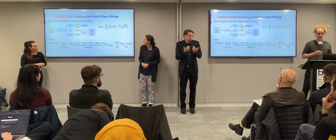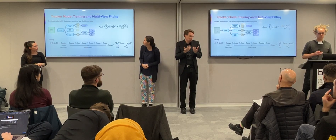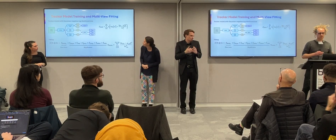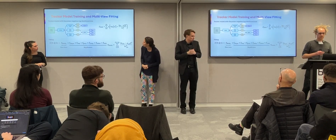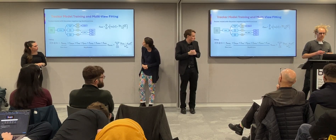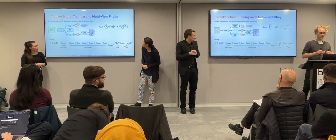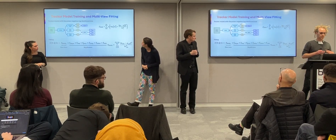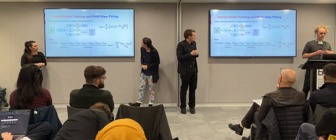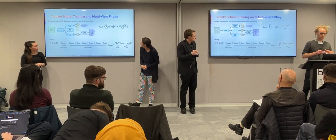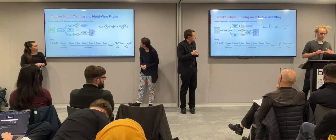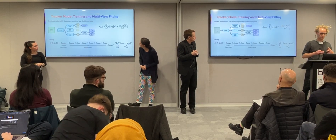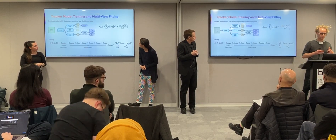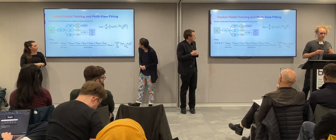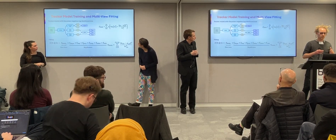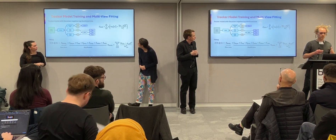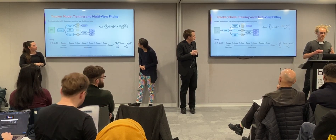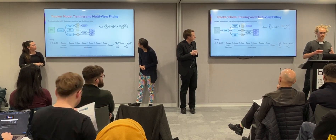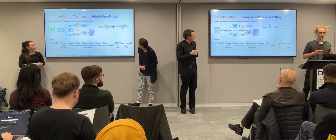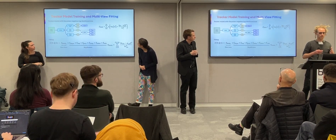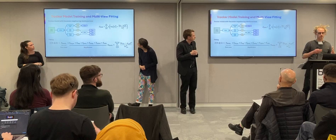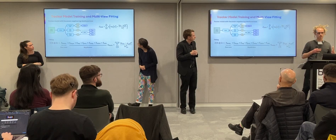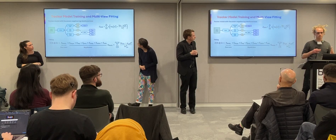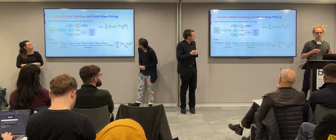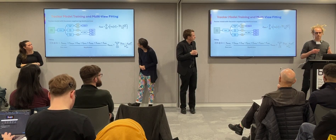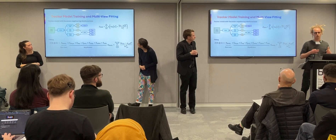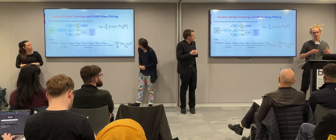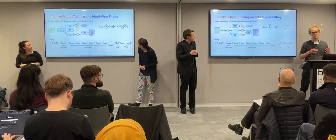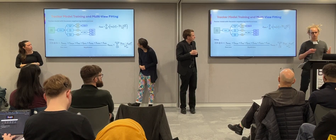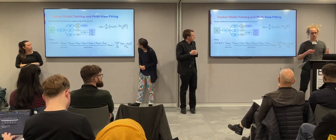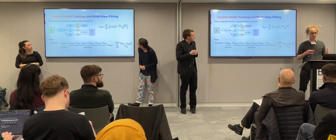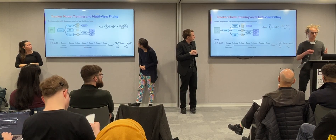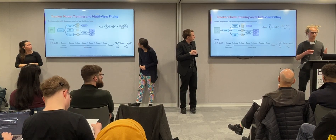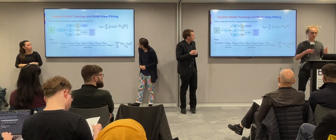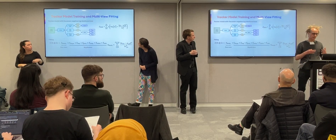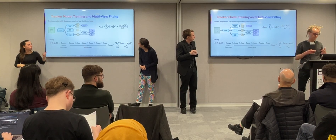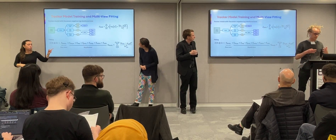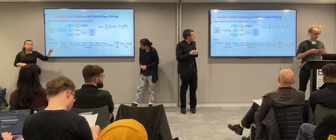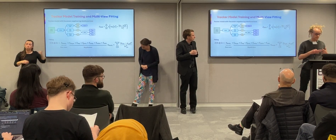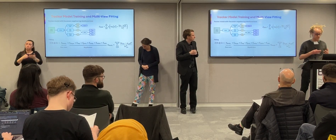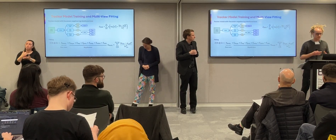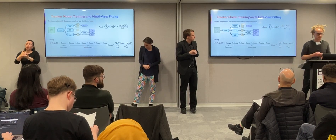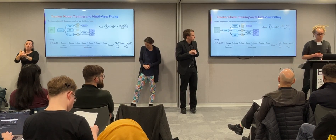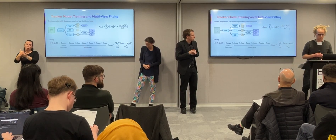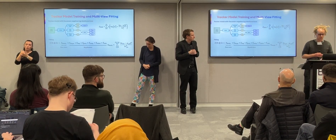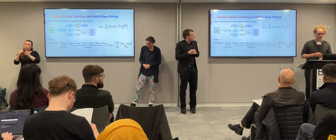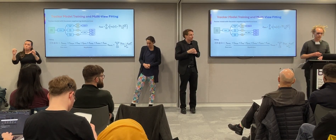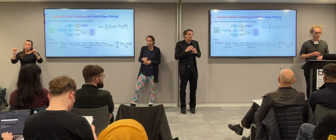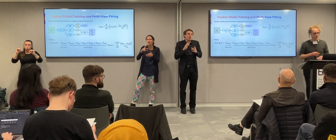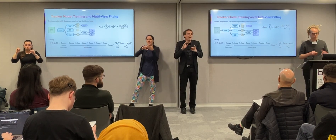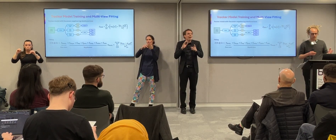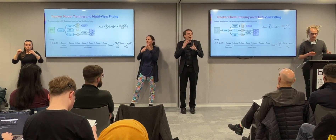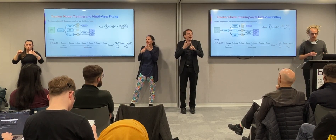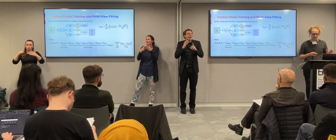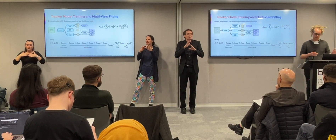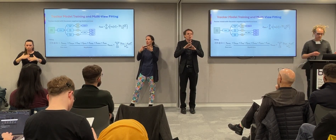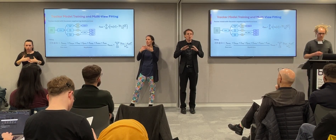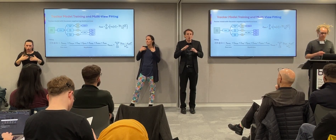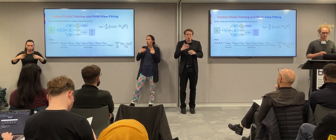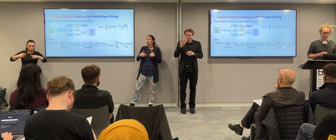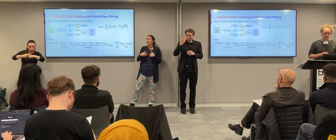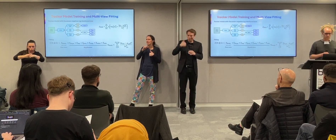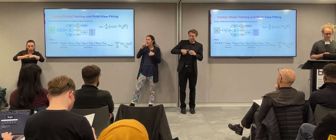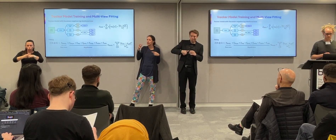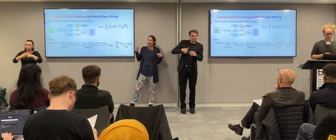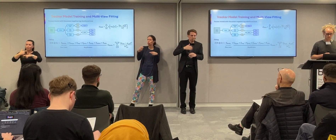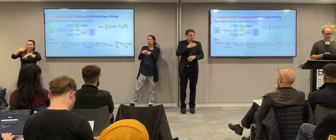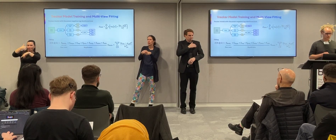Another loss that essentially does not, or that ensures that we do not have intersections of the body and around the